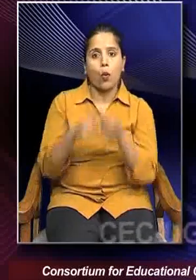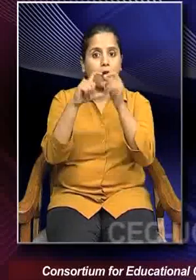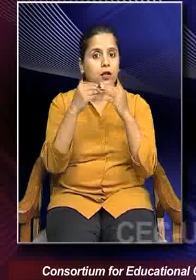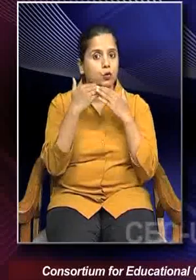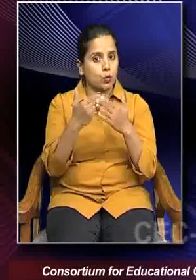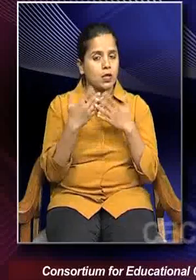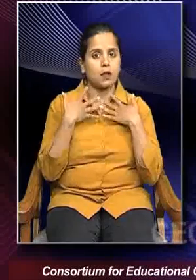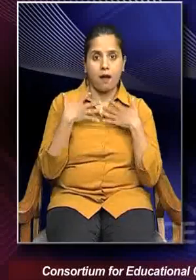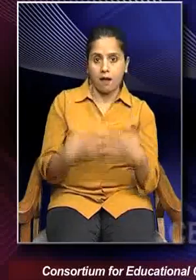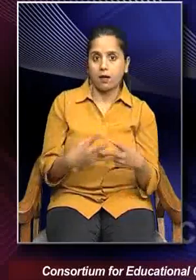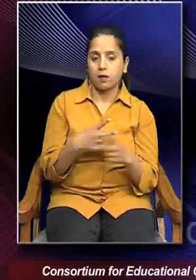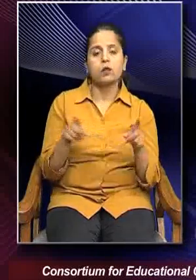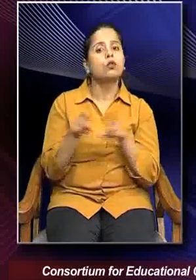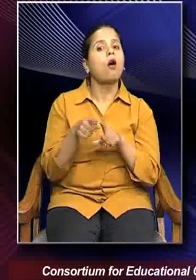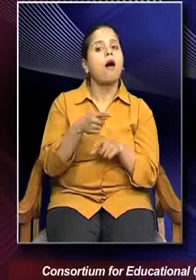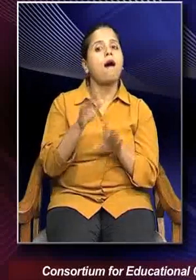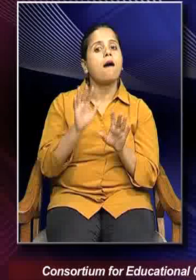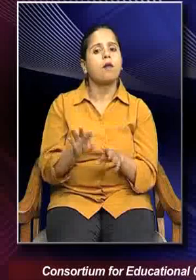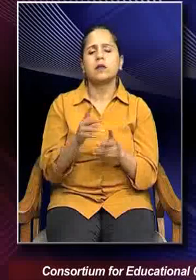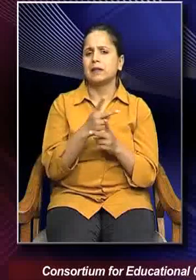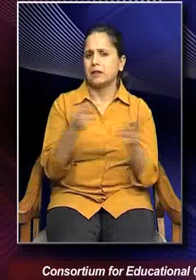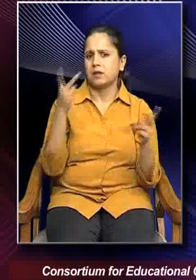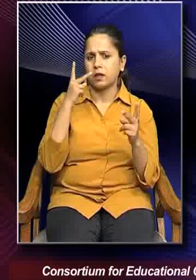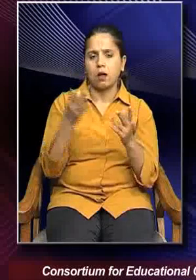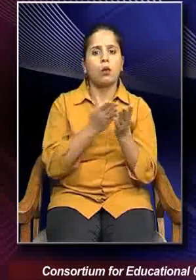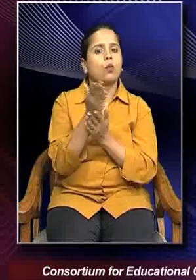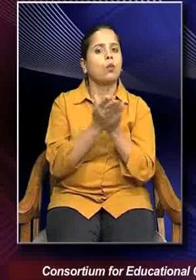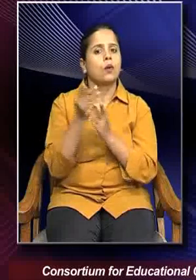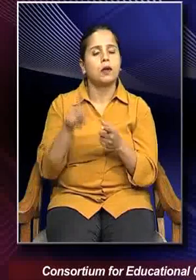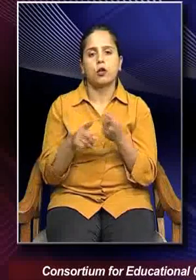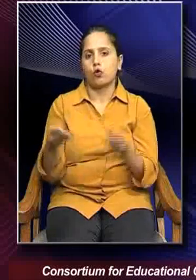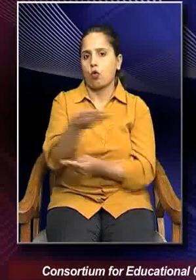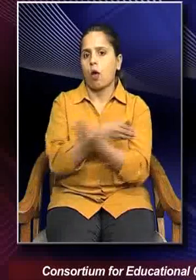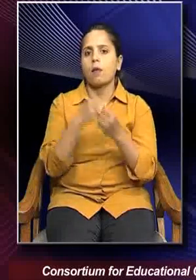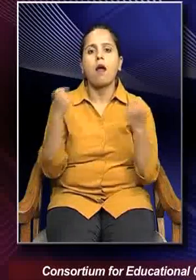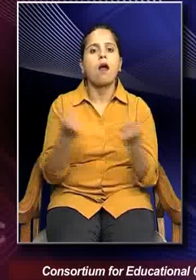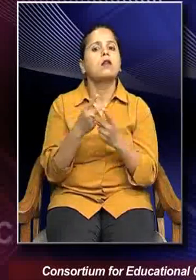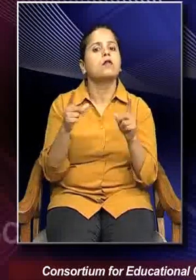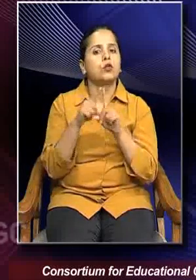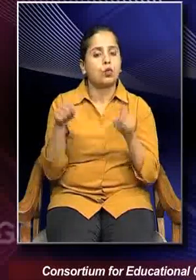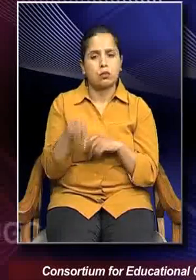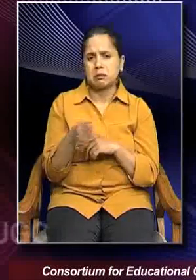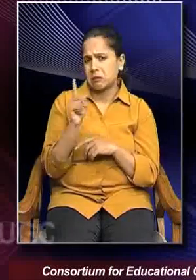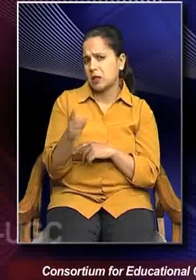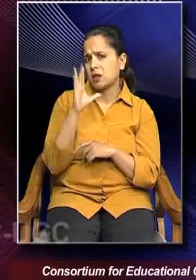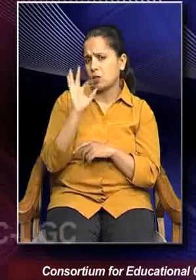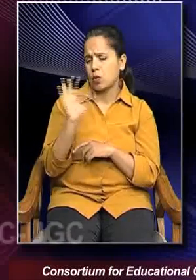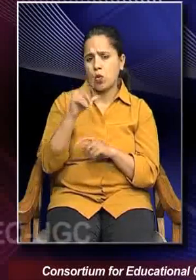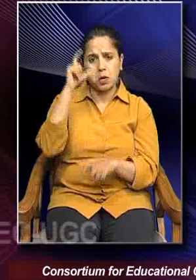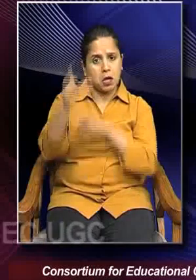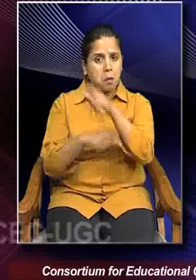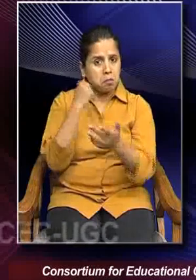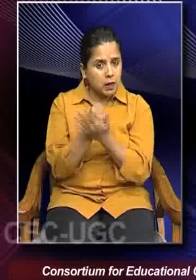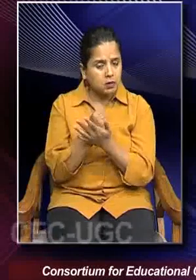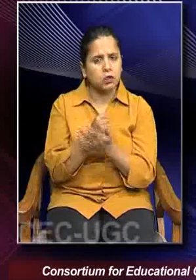education and health, they also have very different models of economic activities, not necessarily industrialization per